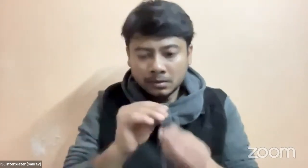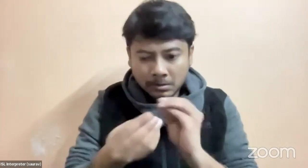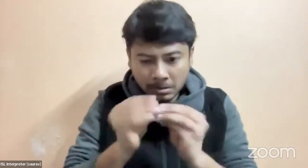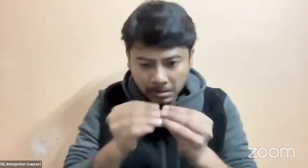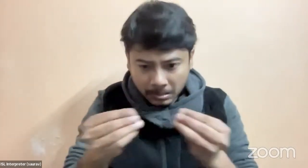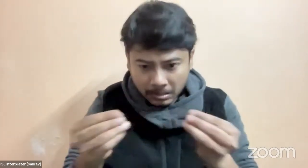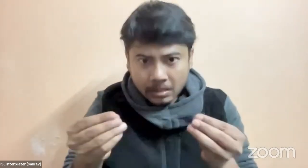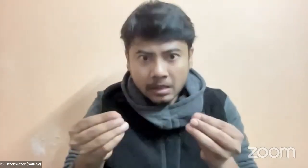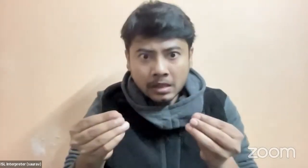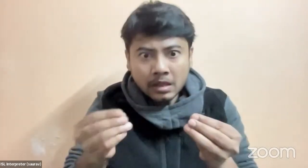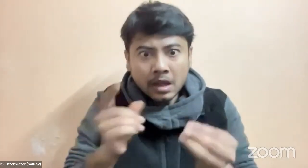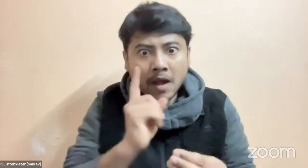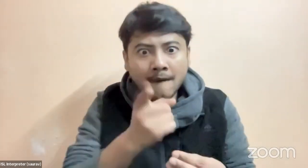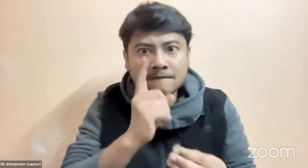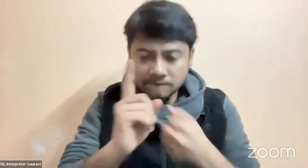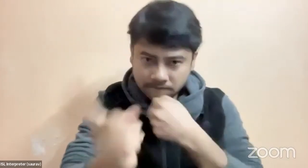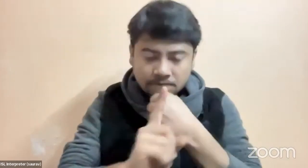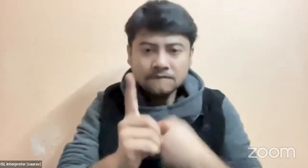You are doing cheating.